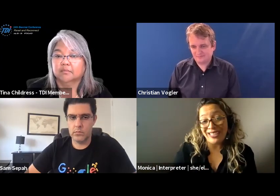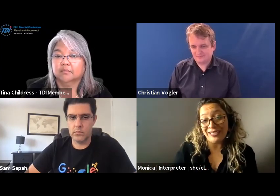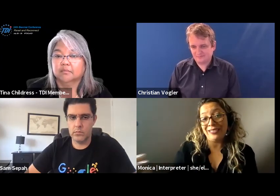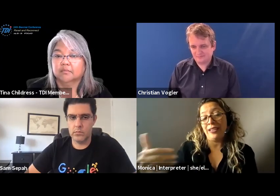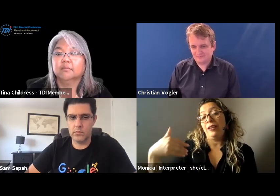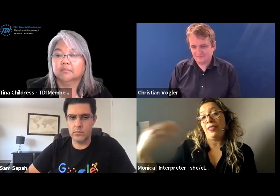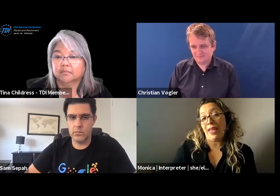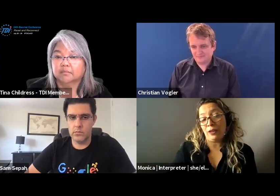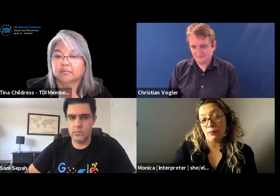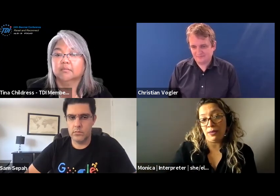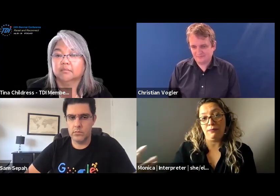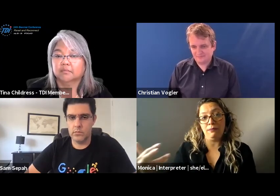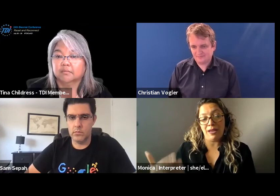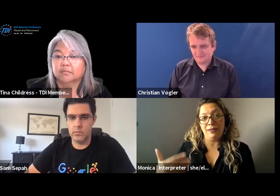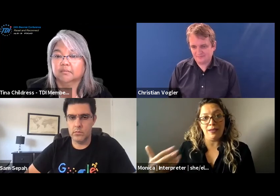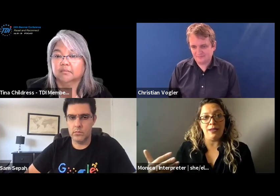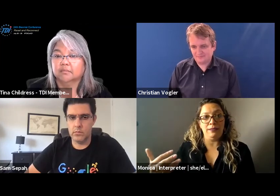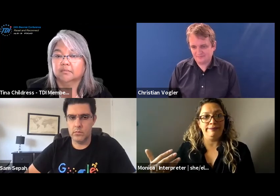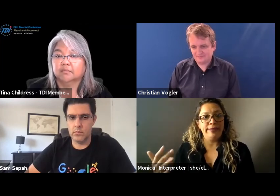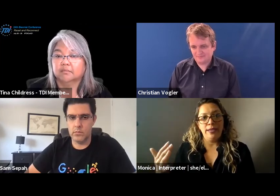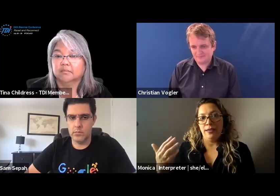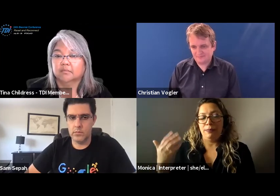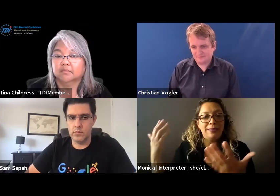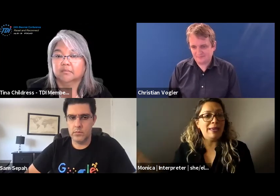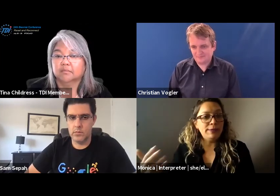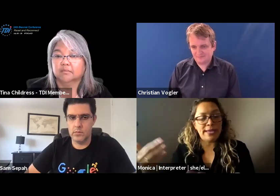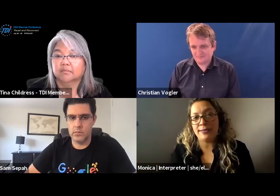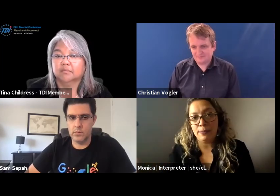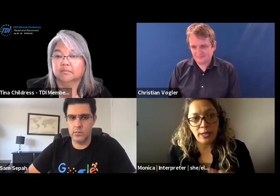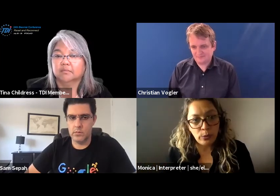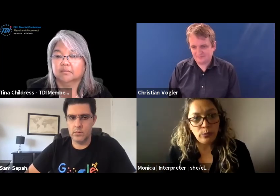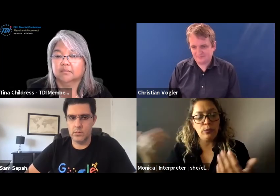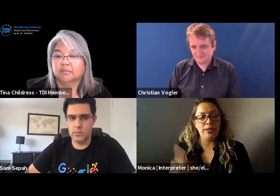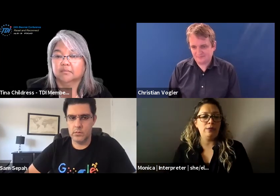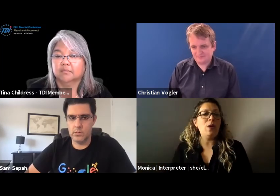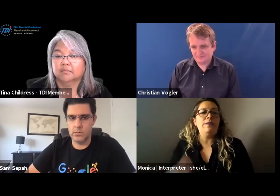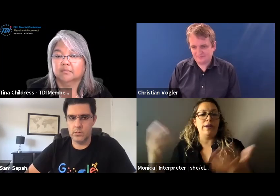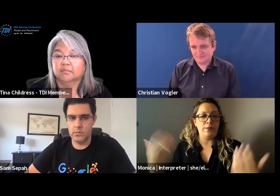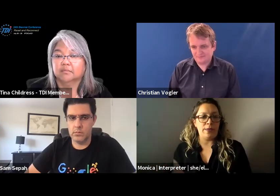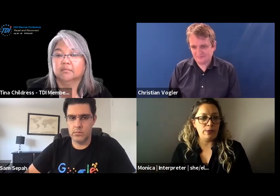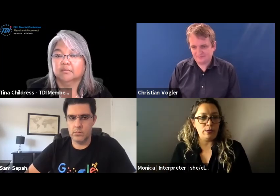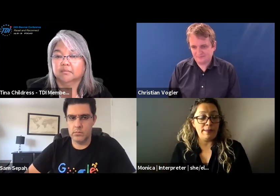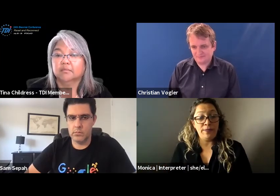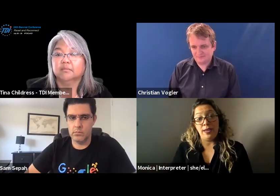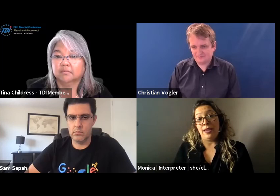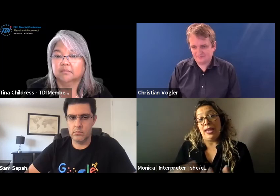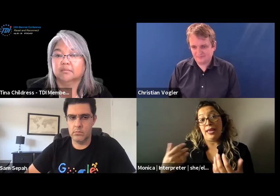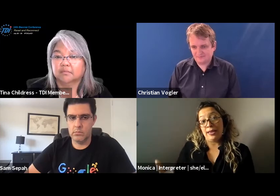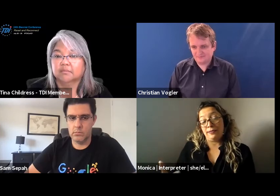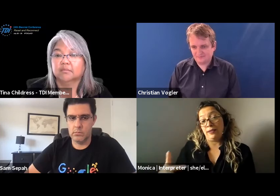needs that equipment might not be labeled as somebody who qualifies for that program. And